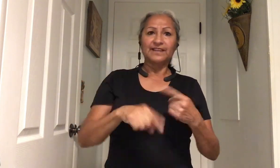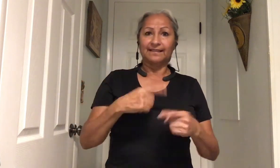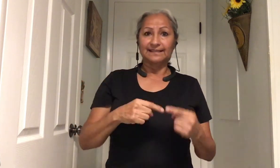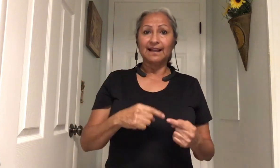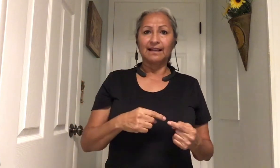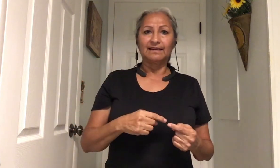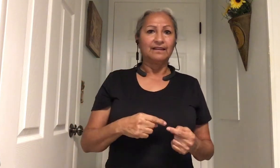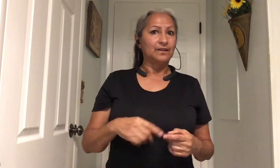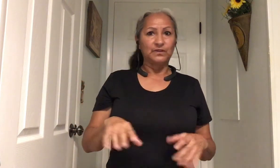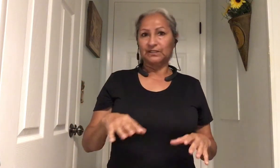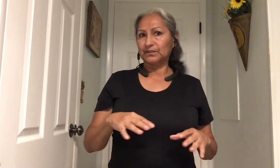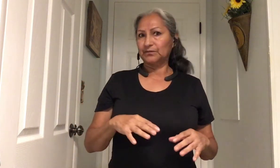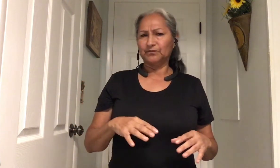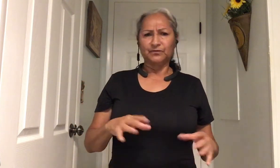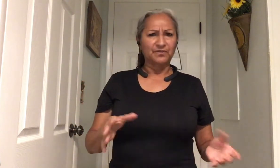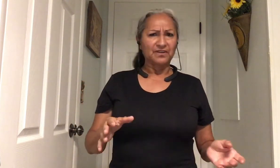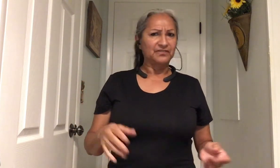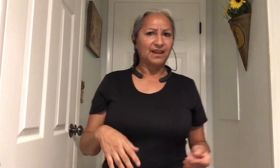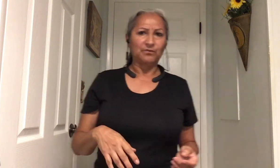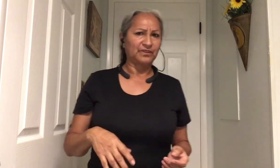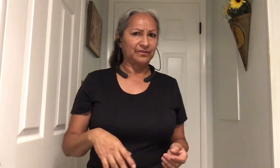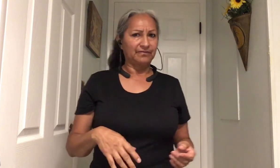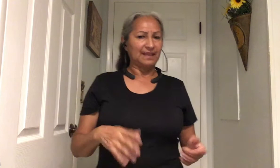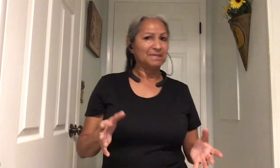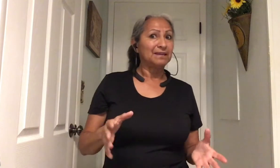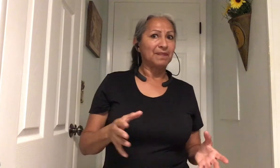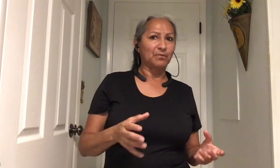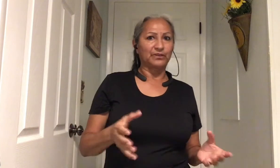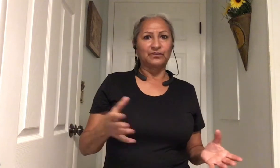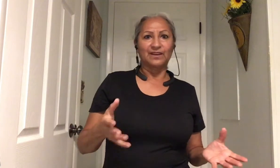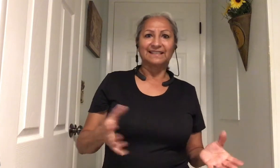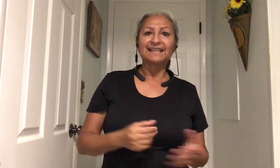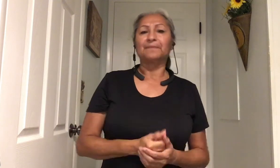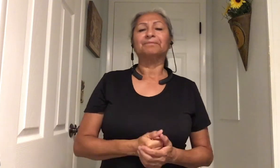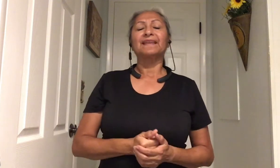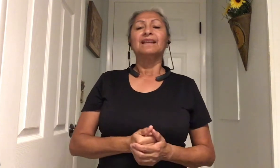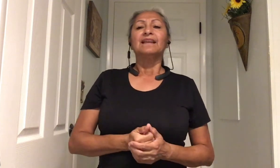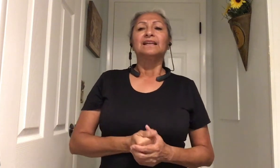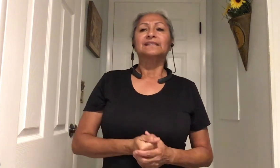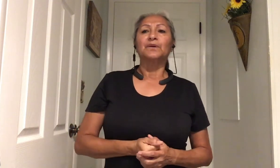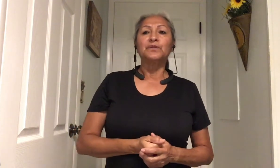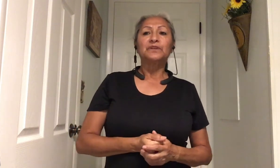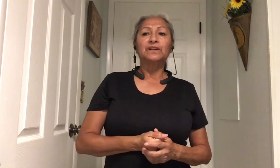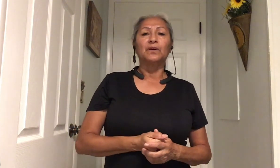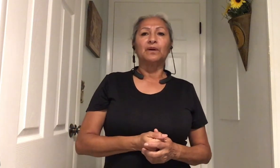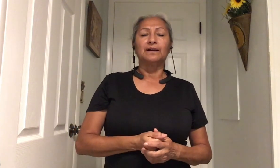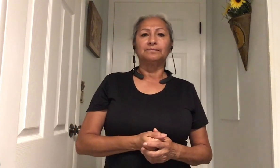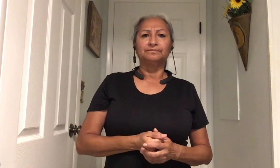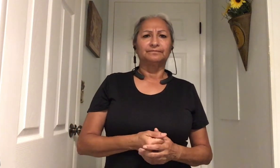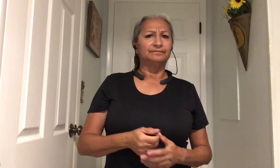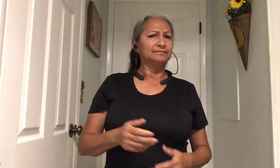sign, you just don't understand what they mean by what they're trying to say. So you could go,